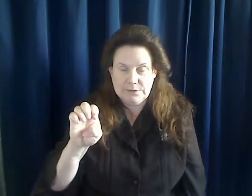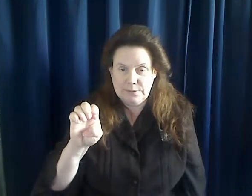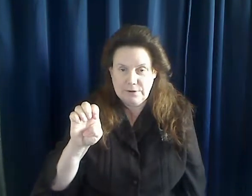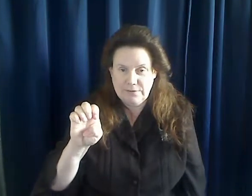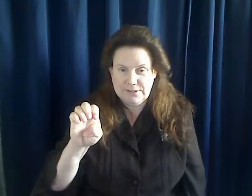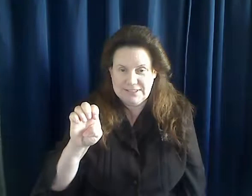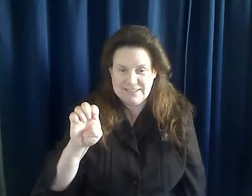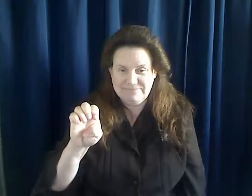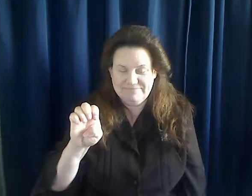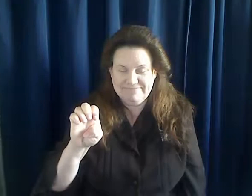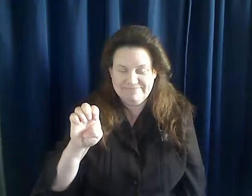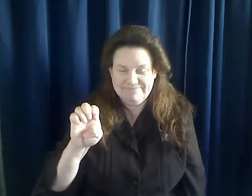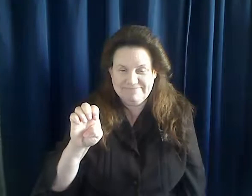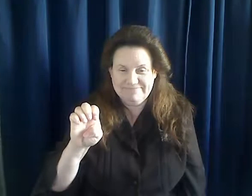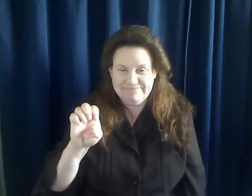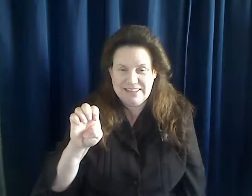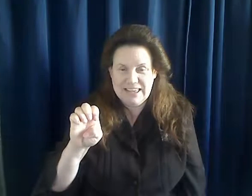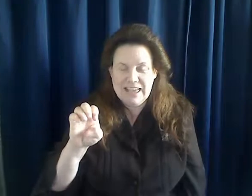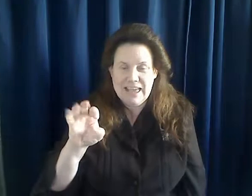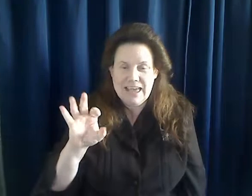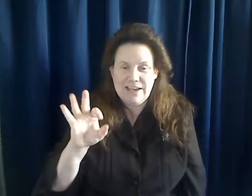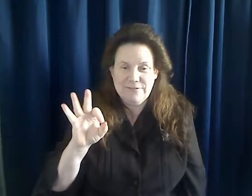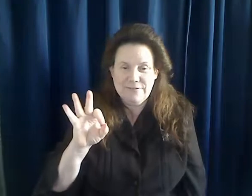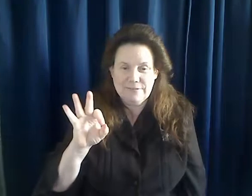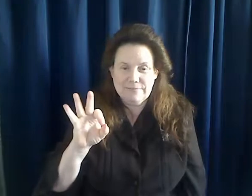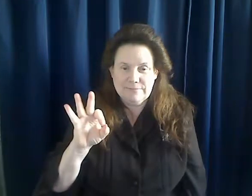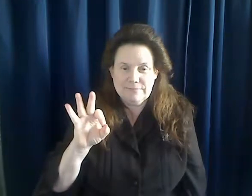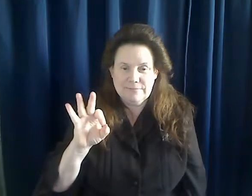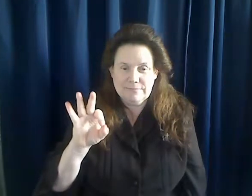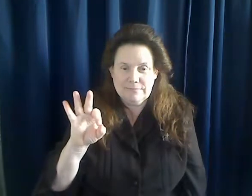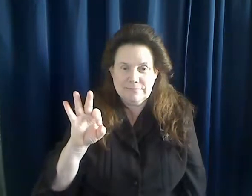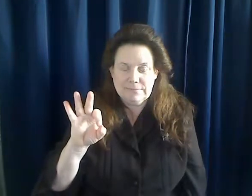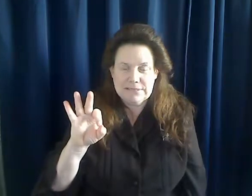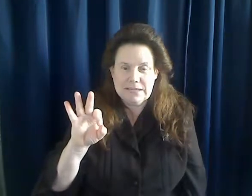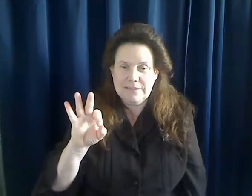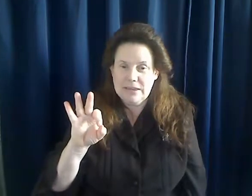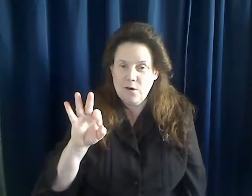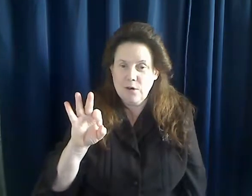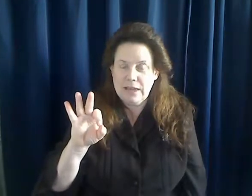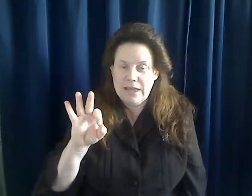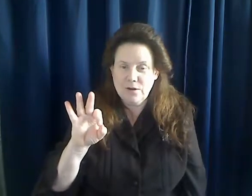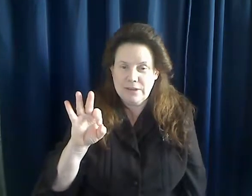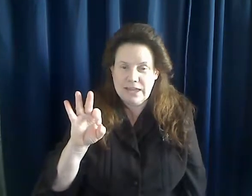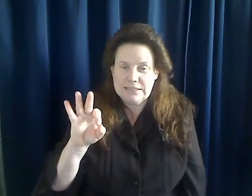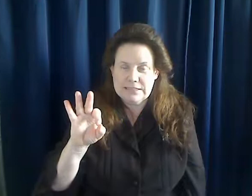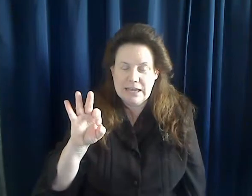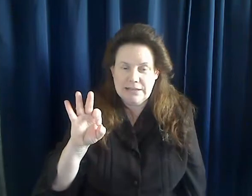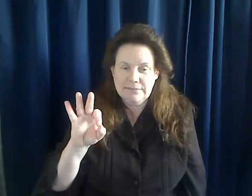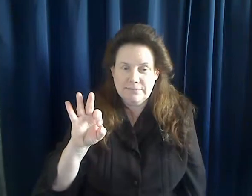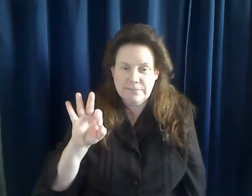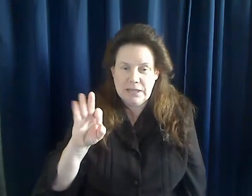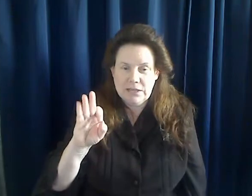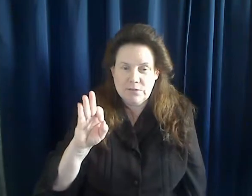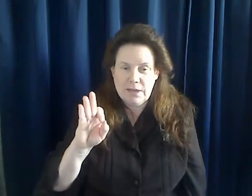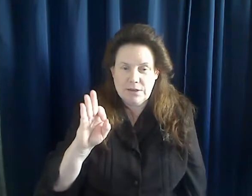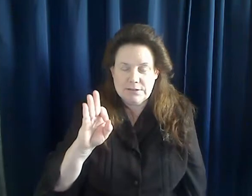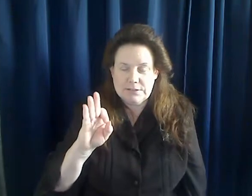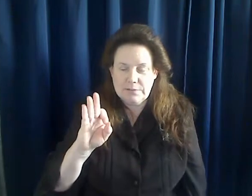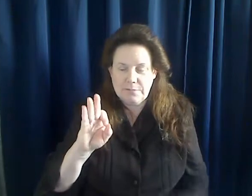personal preference. F, it's like the A-OK sign. You may also see people